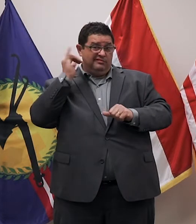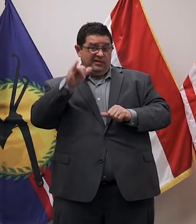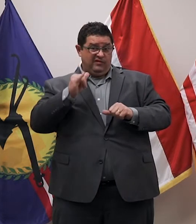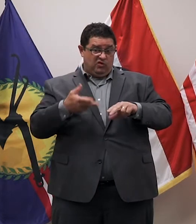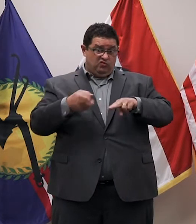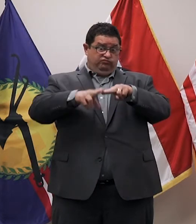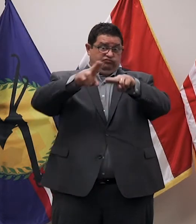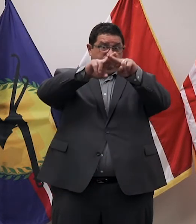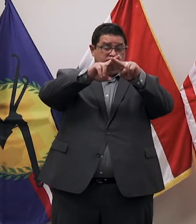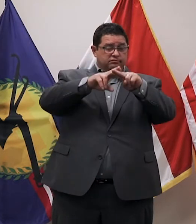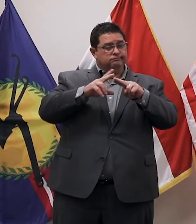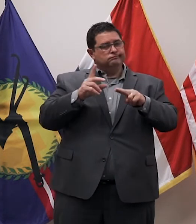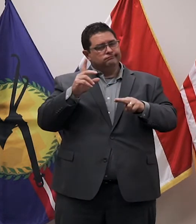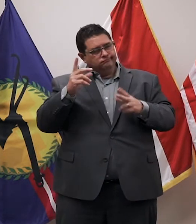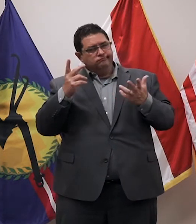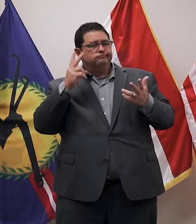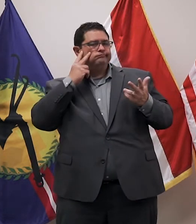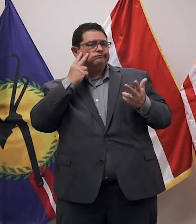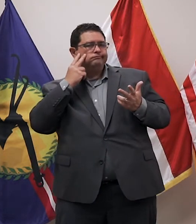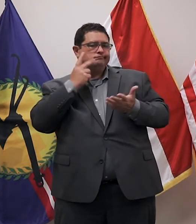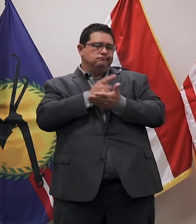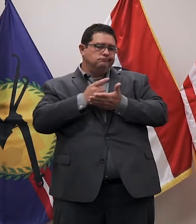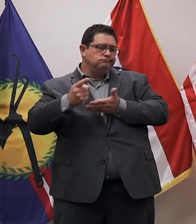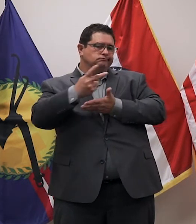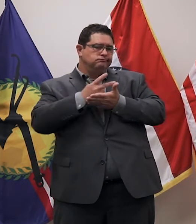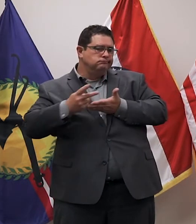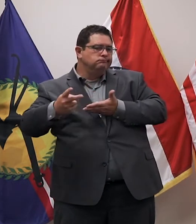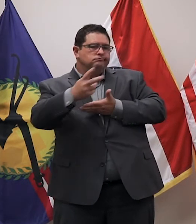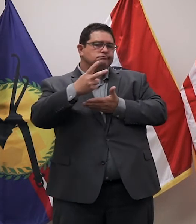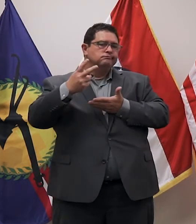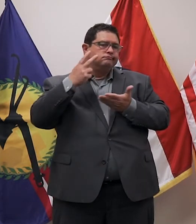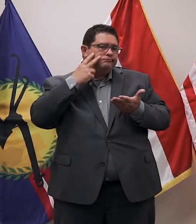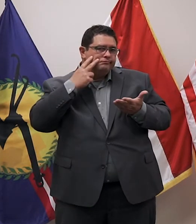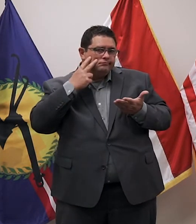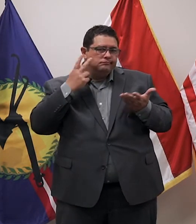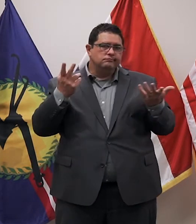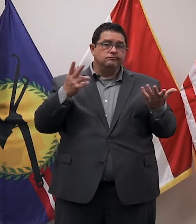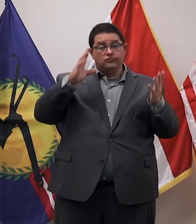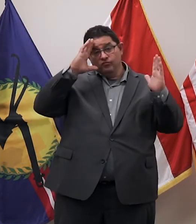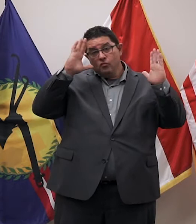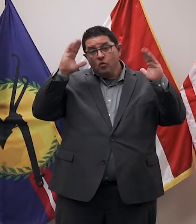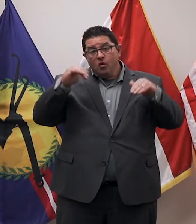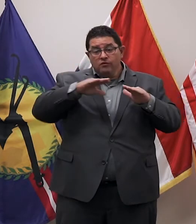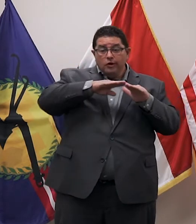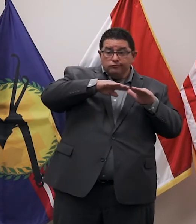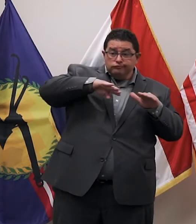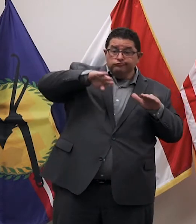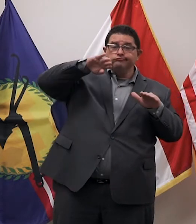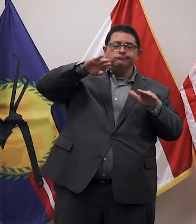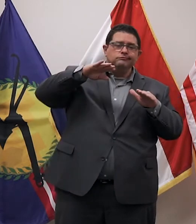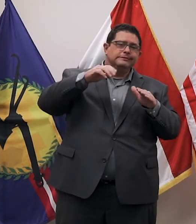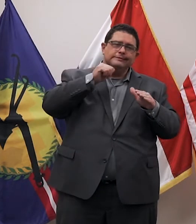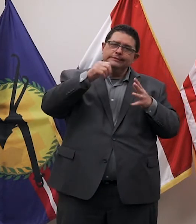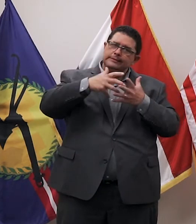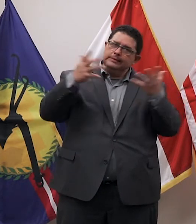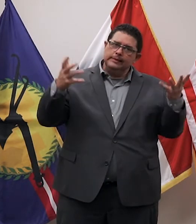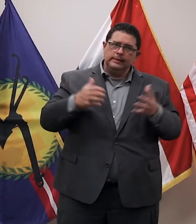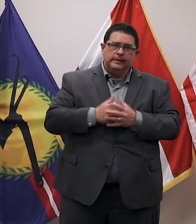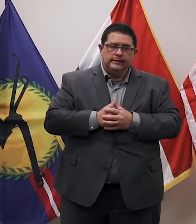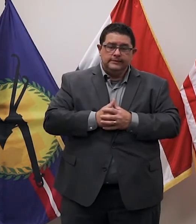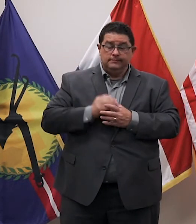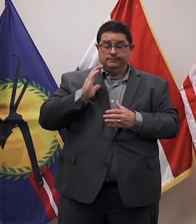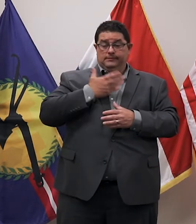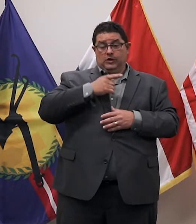that in the next week or so, we'll find out. But hopefully the bump in the cases will be minimal. Our public